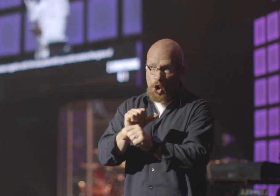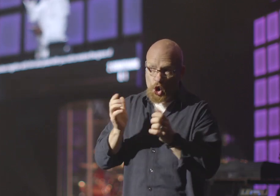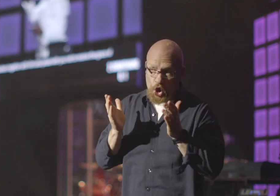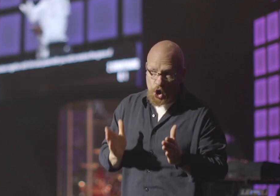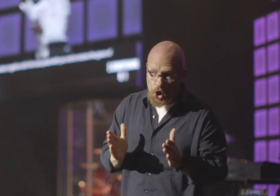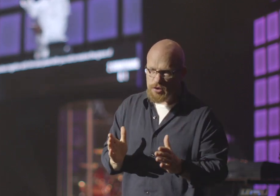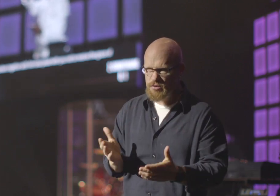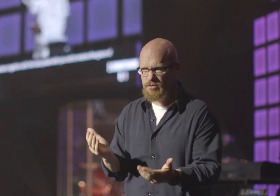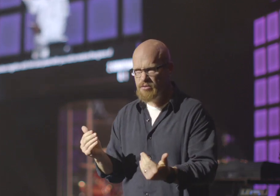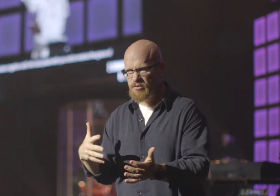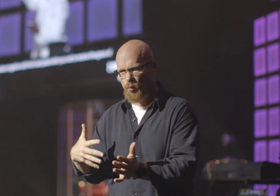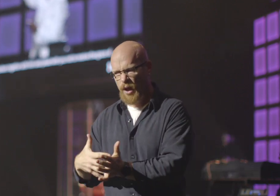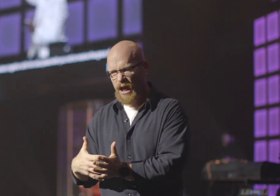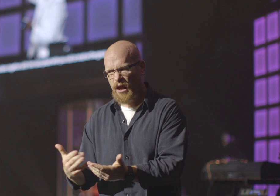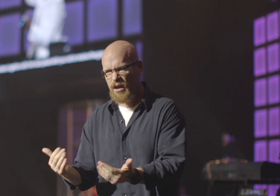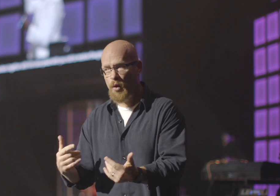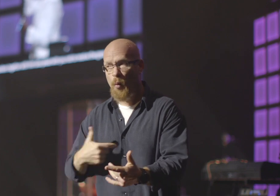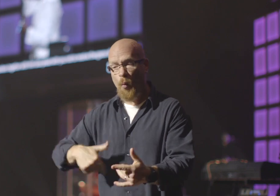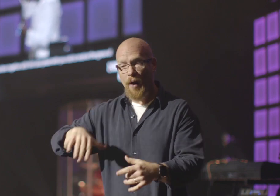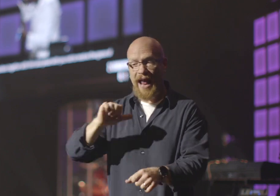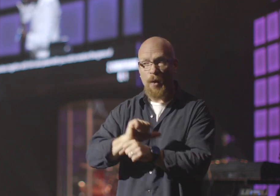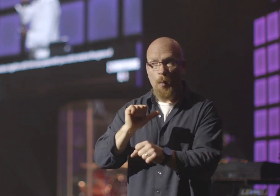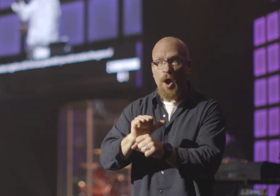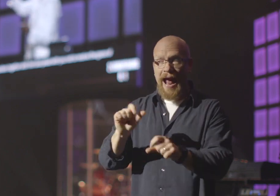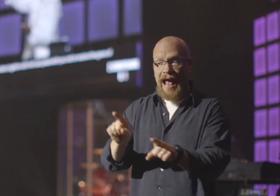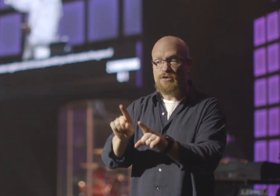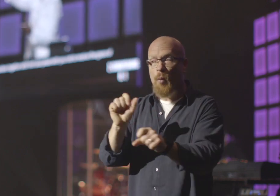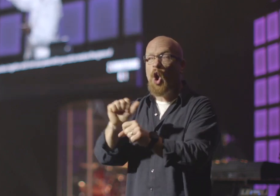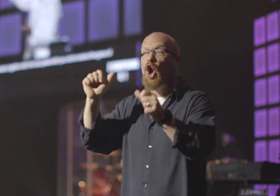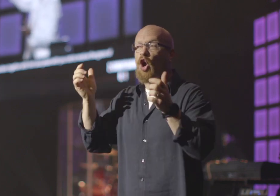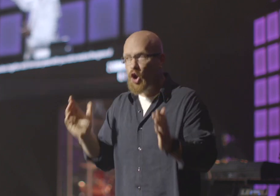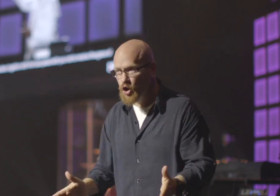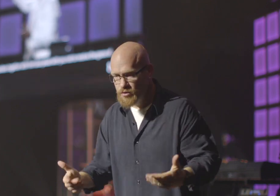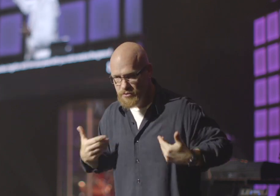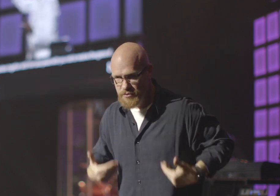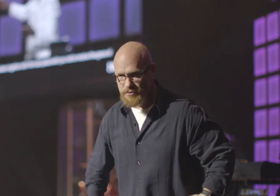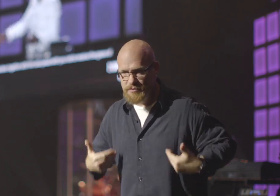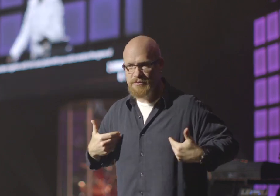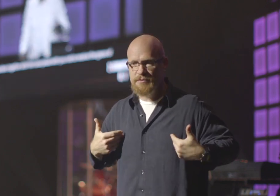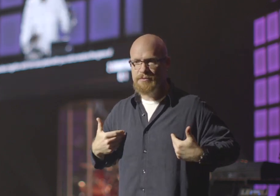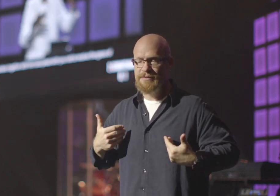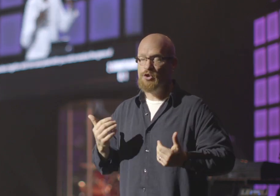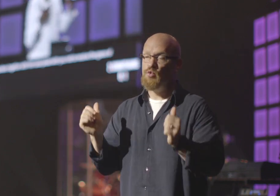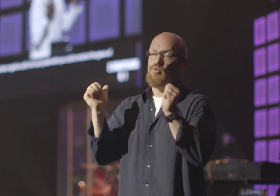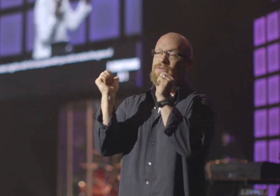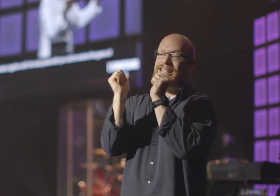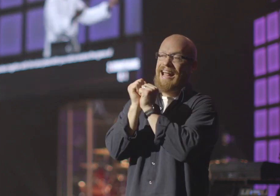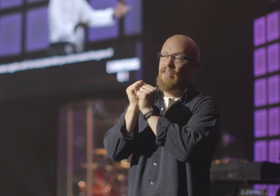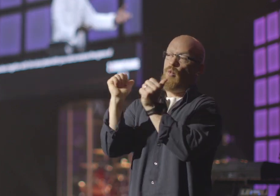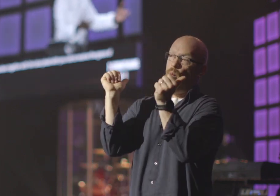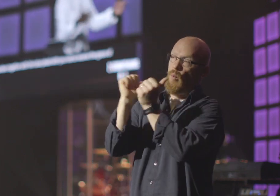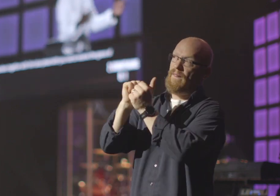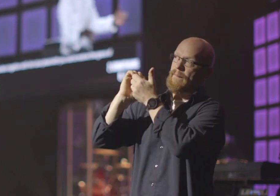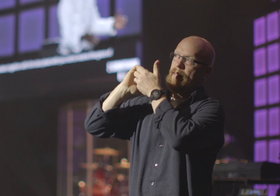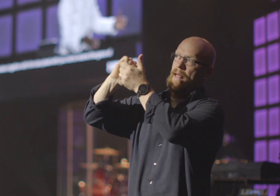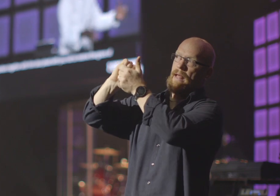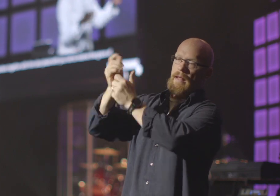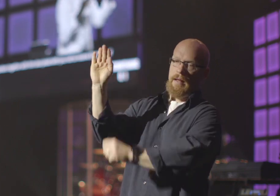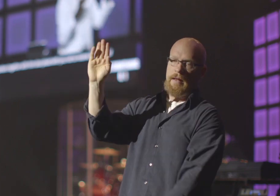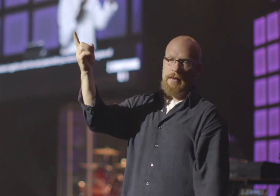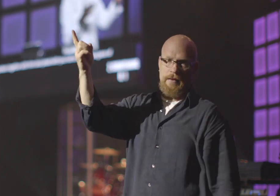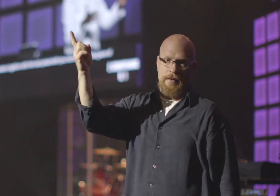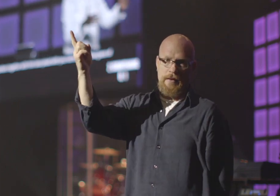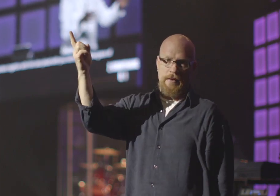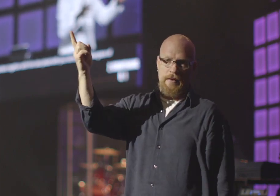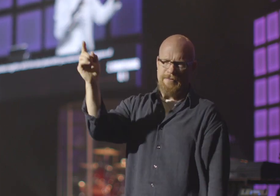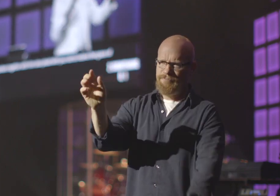Workers. Getting a little weak again. We then as what? Workers. We then as workers together with him. So we are workers together with God, and this is